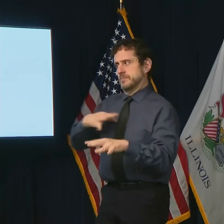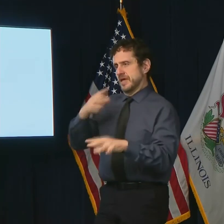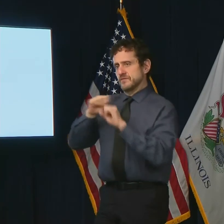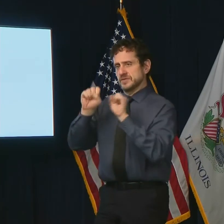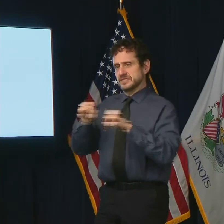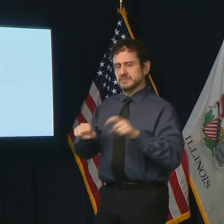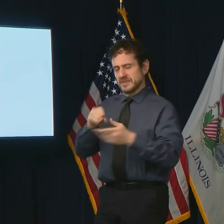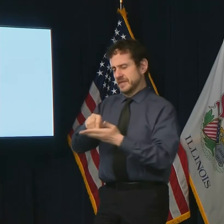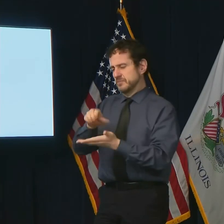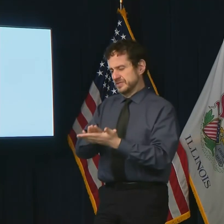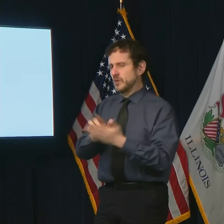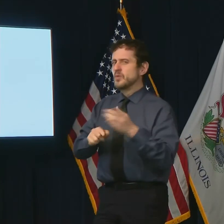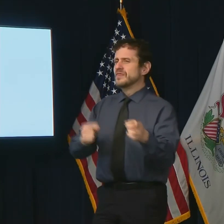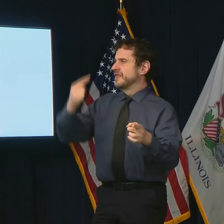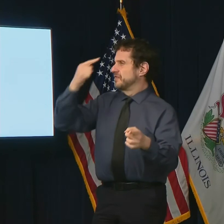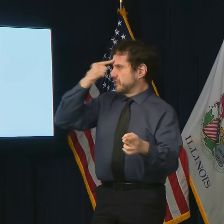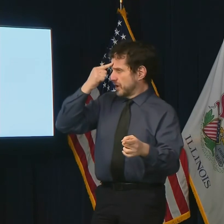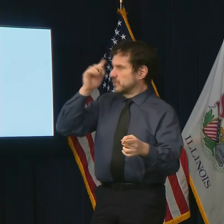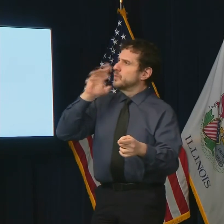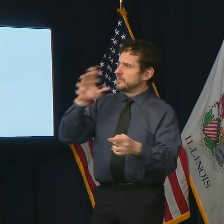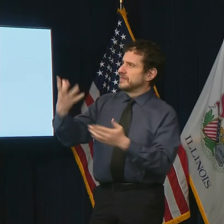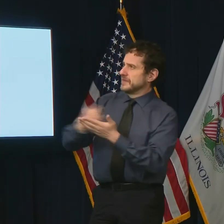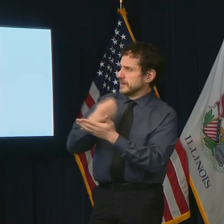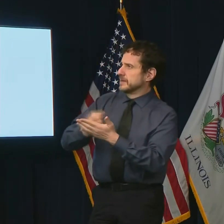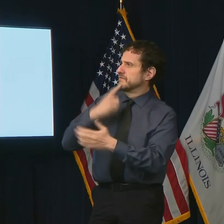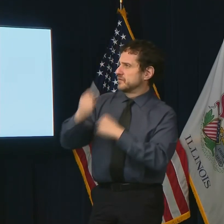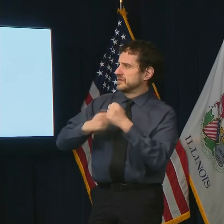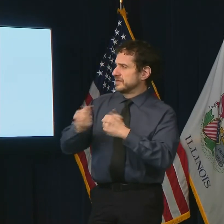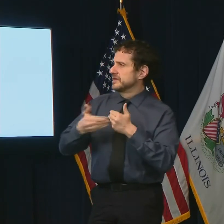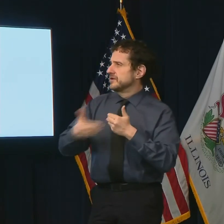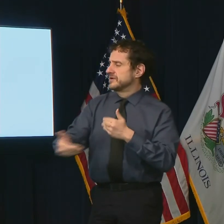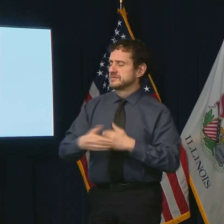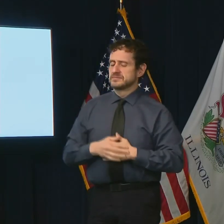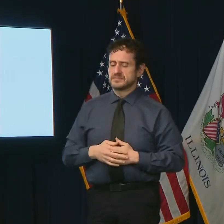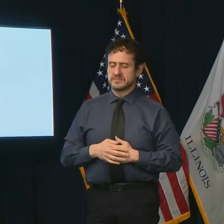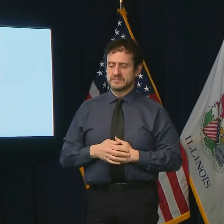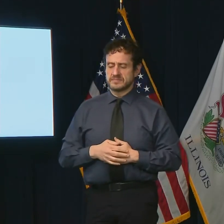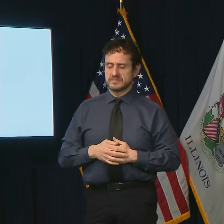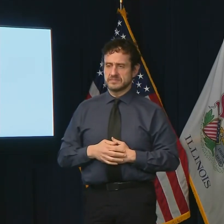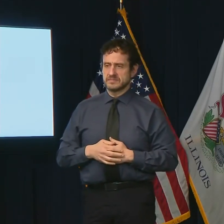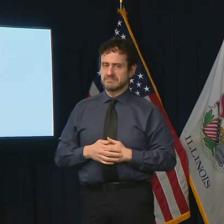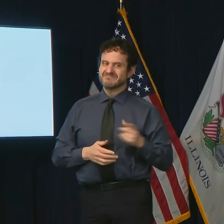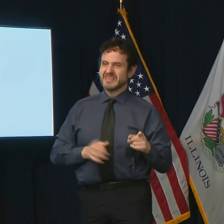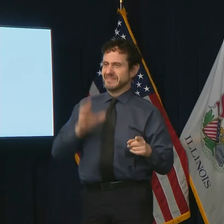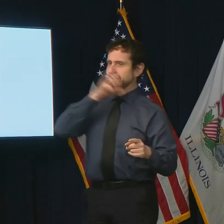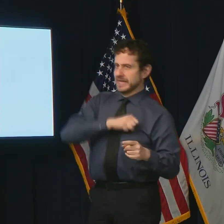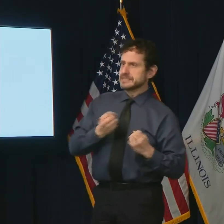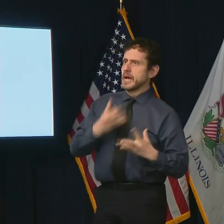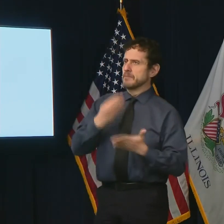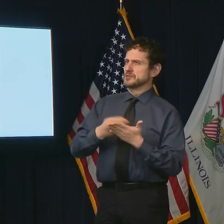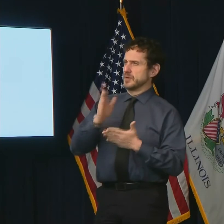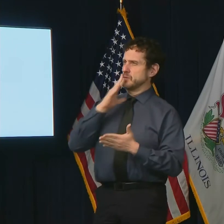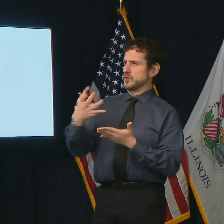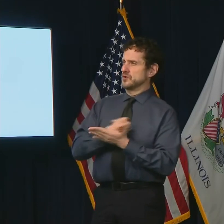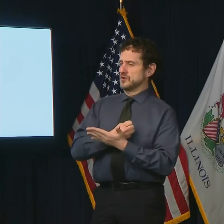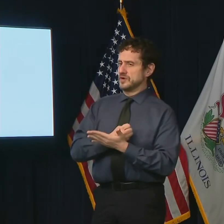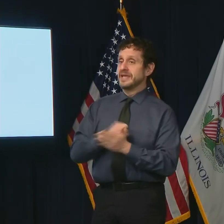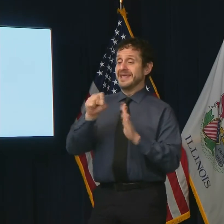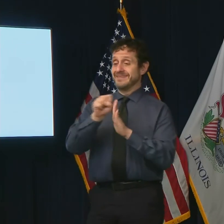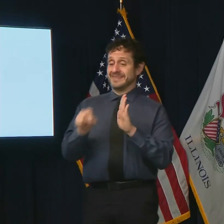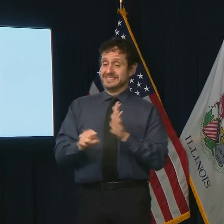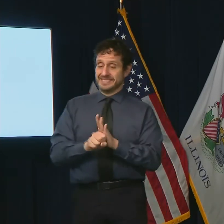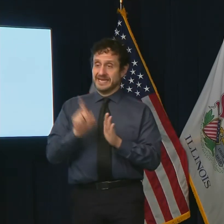what they might have thought was going to be their income for the year otherwise. And then, the state has to verify